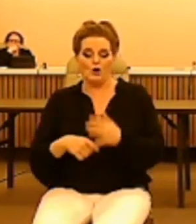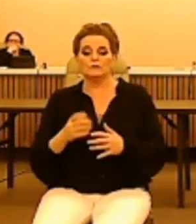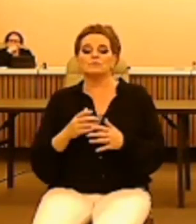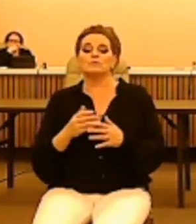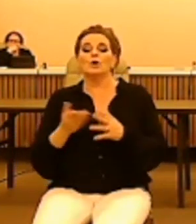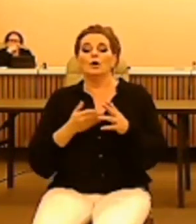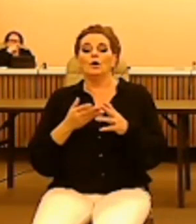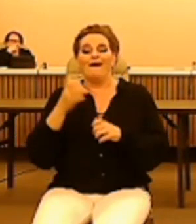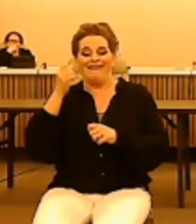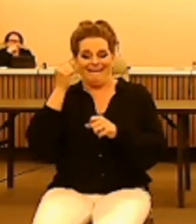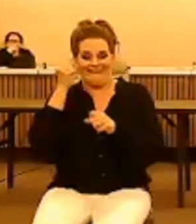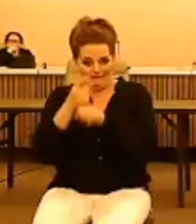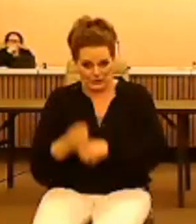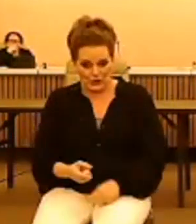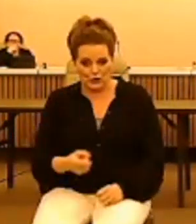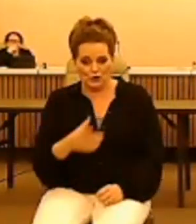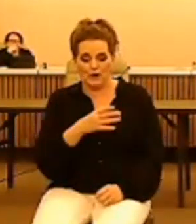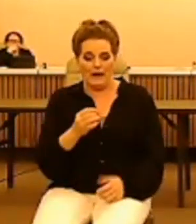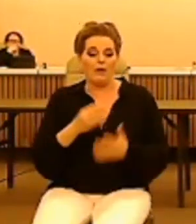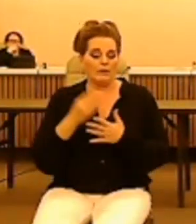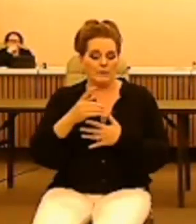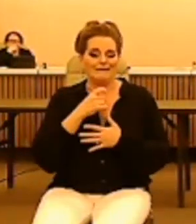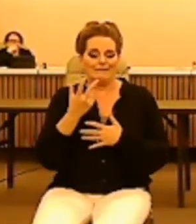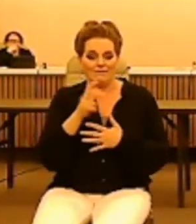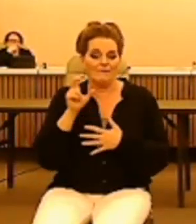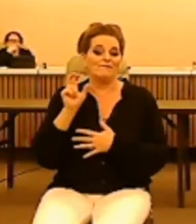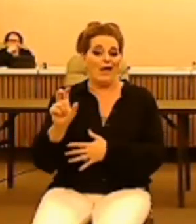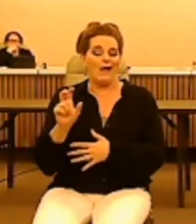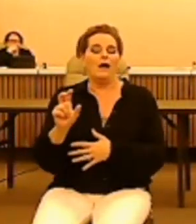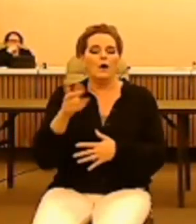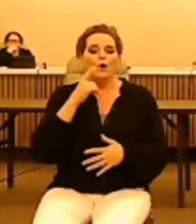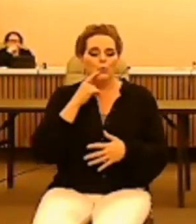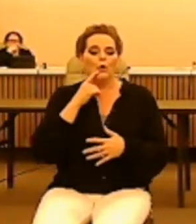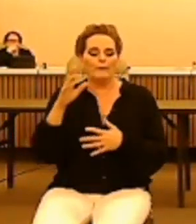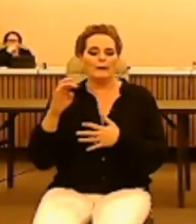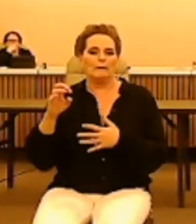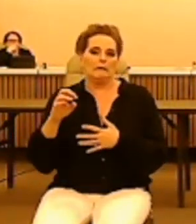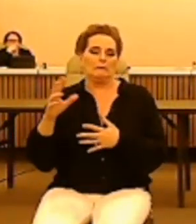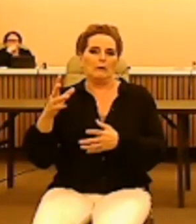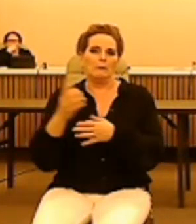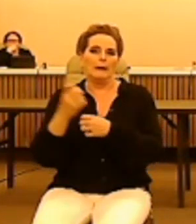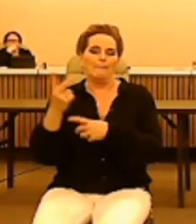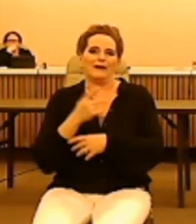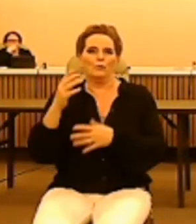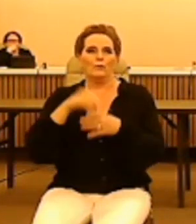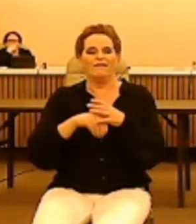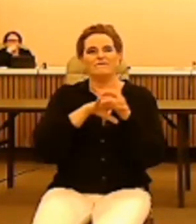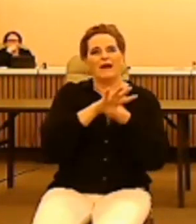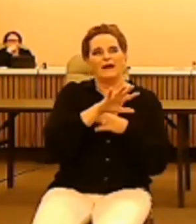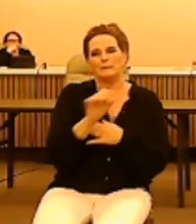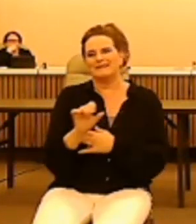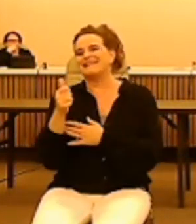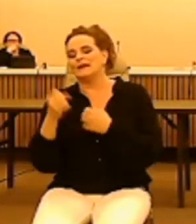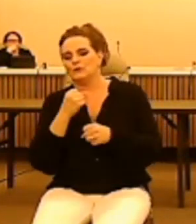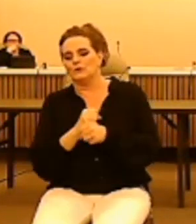each year. And then the money they've invested will be paid back within 5 to 10 years. Yeah. And